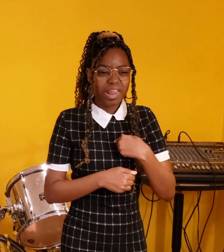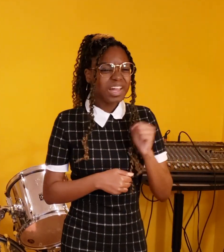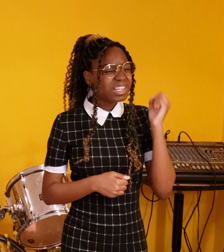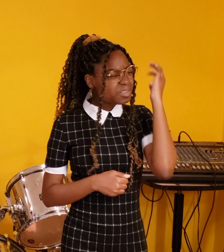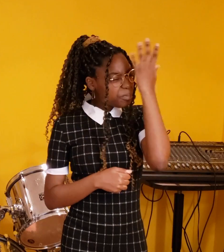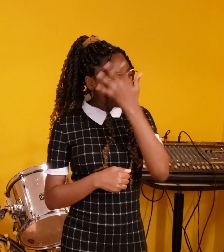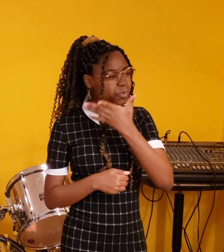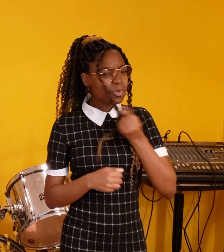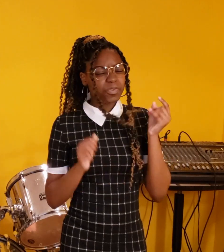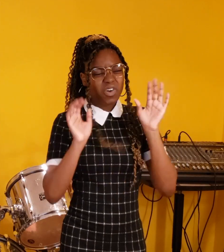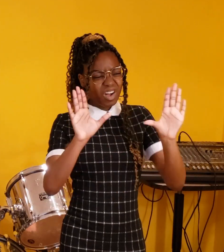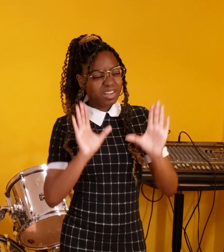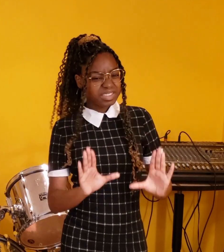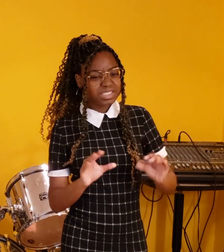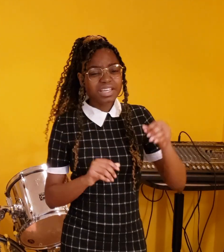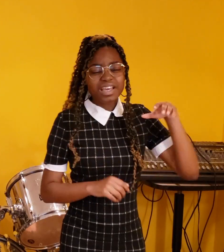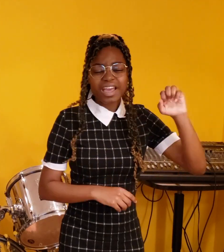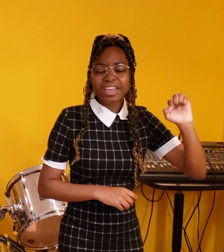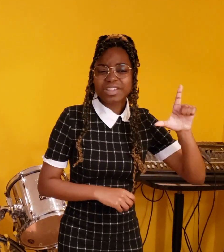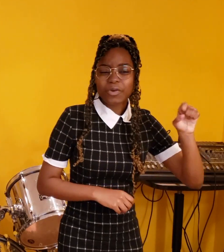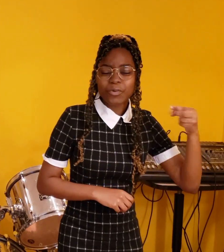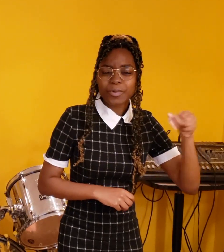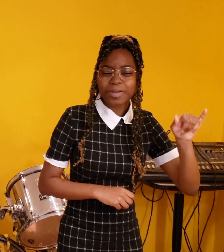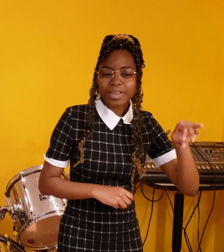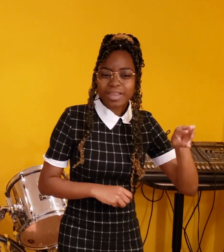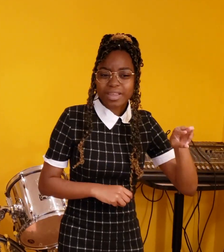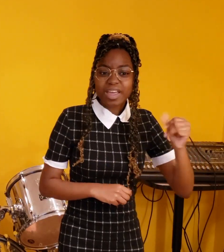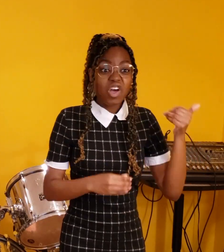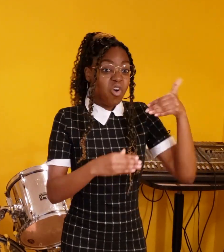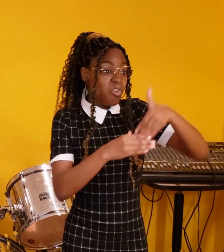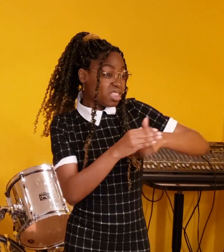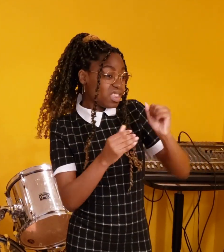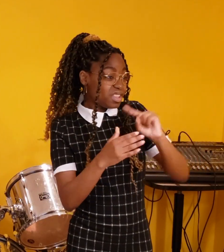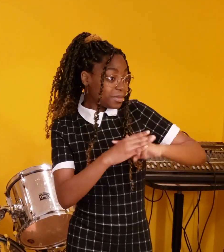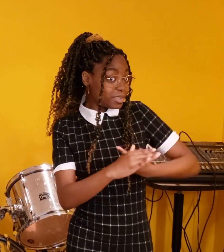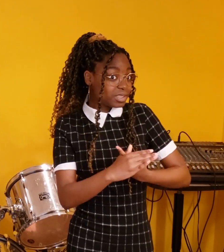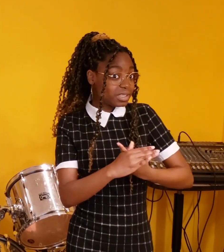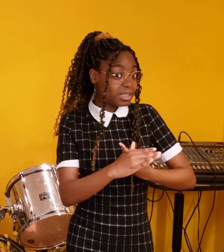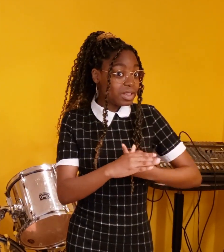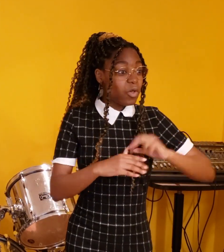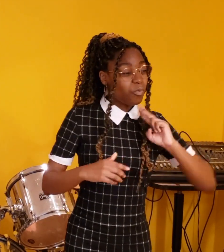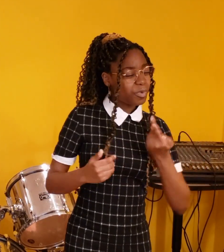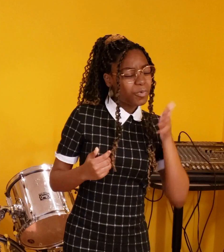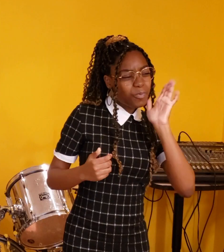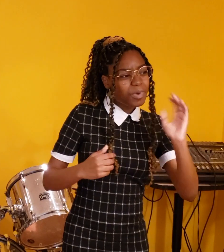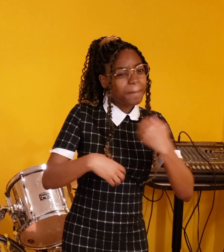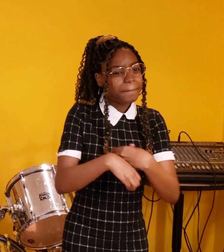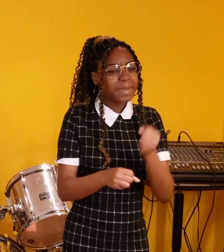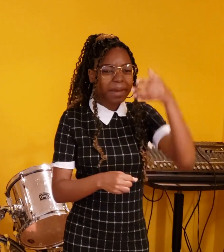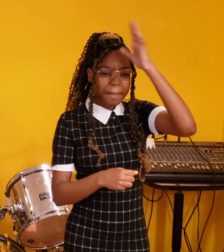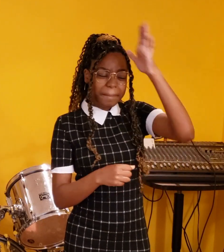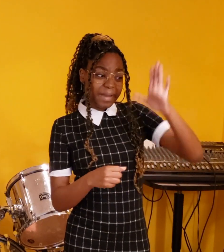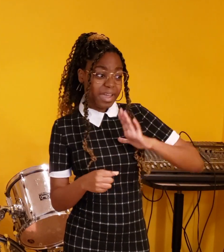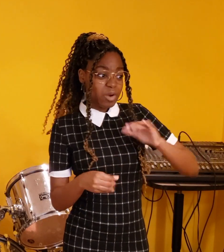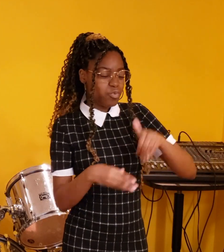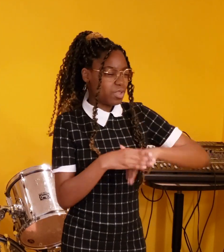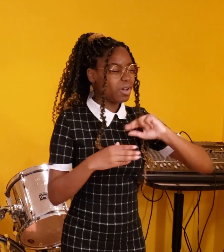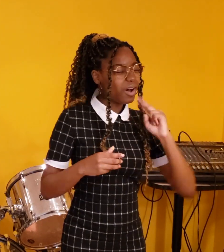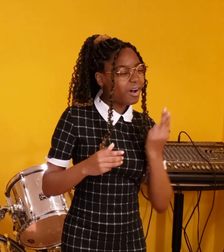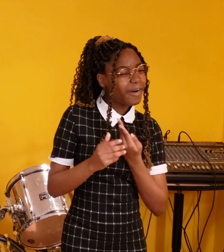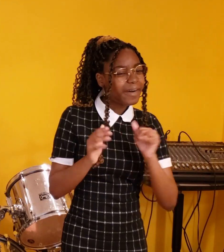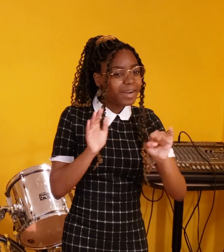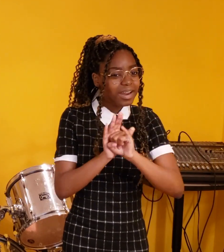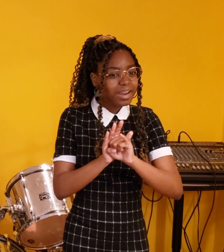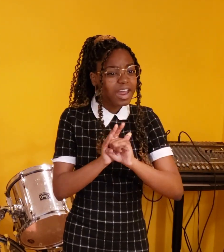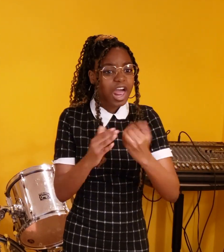awesome? Elohim, he says in the beginning, let us make man in our image. And in the beginning, before the foundation of the